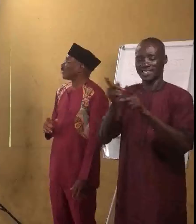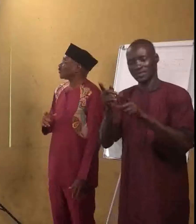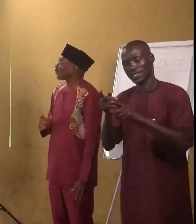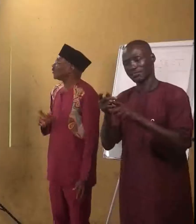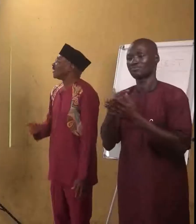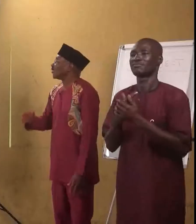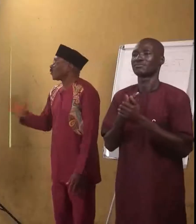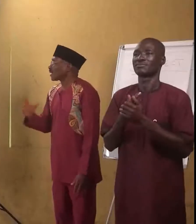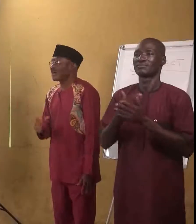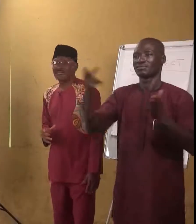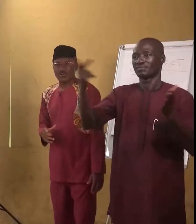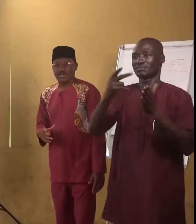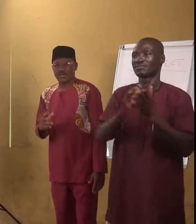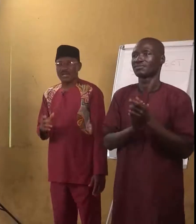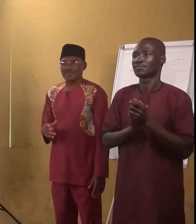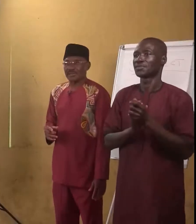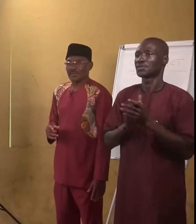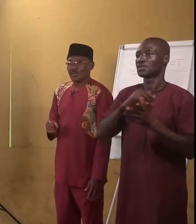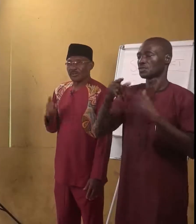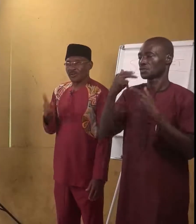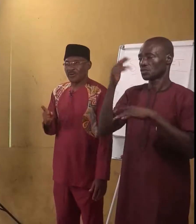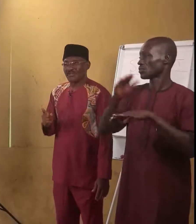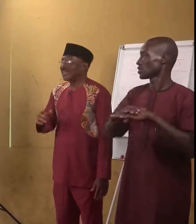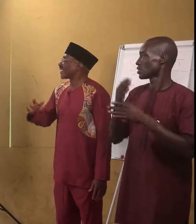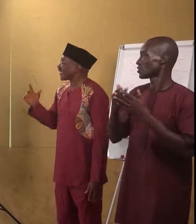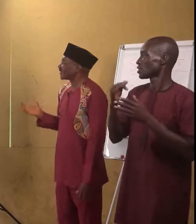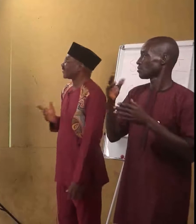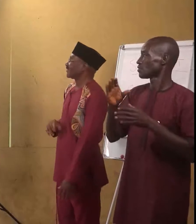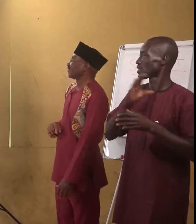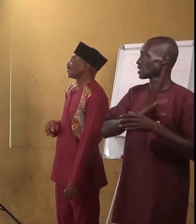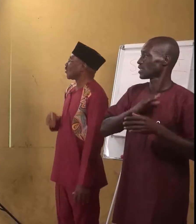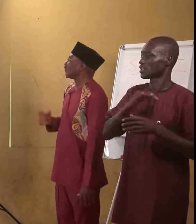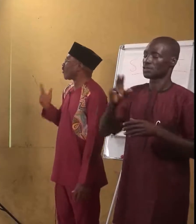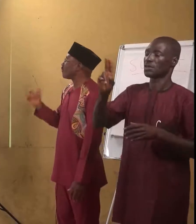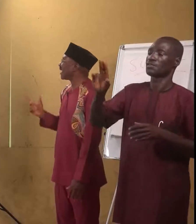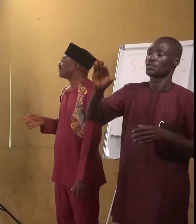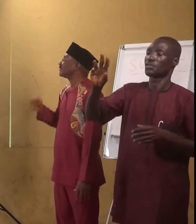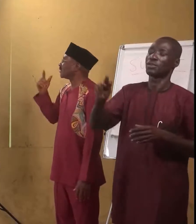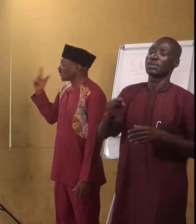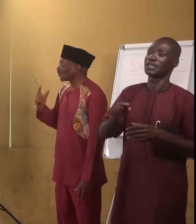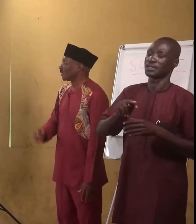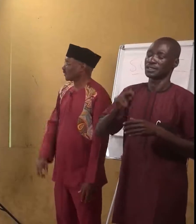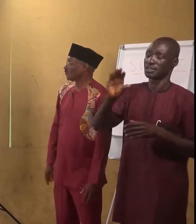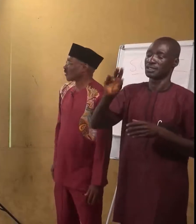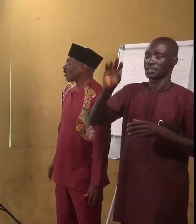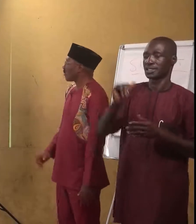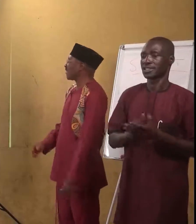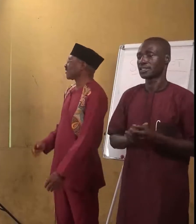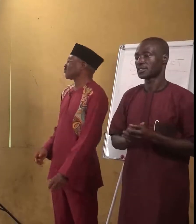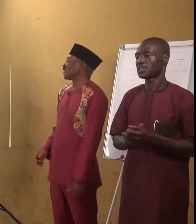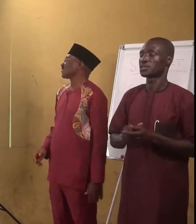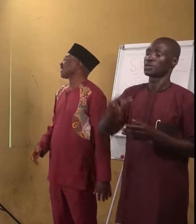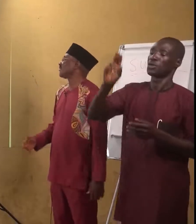that. So let's quickly look at some of the characteristics of urban settlement.